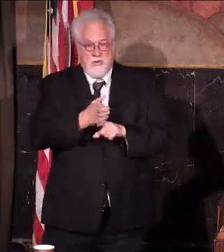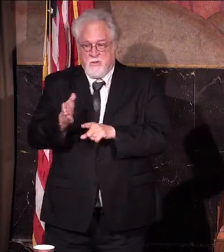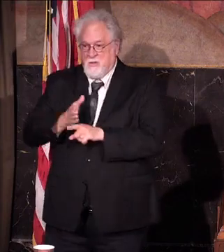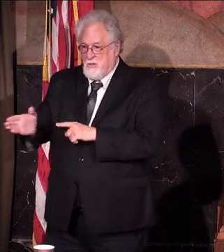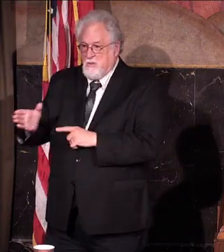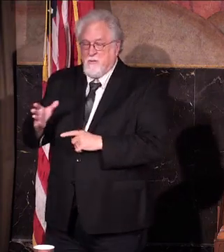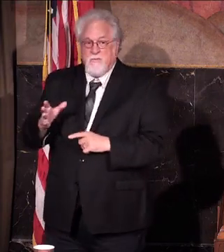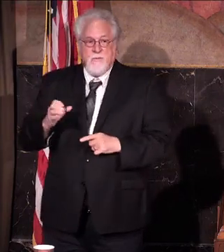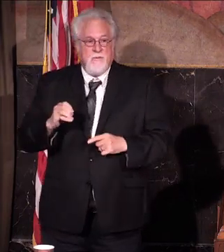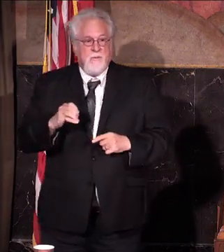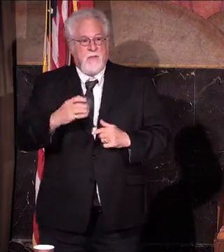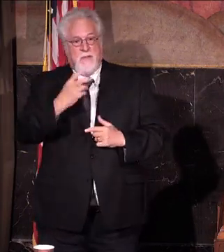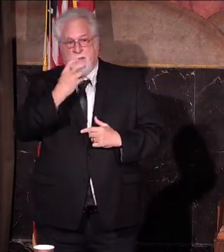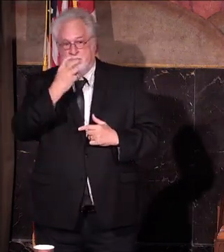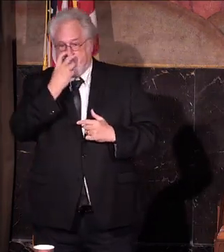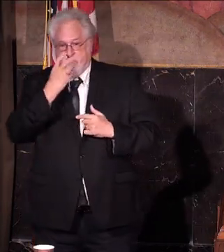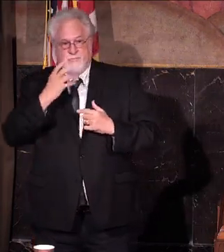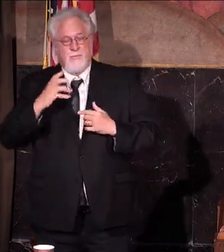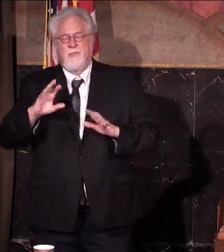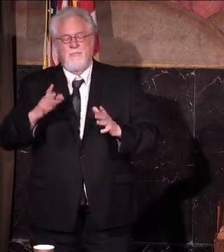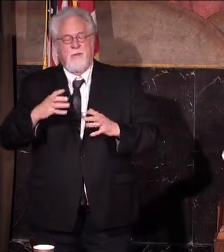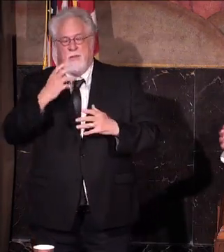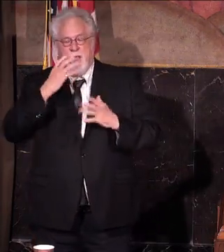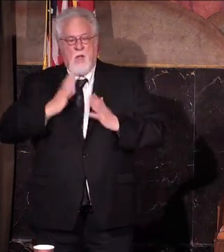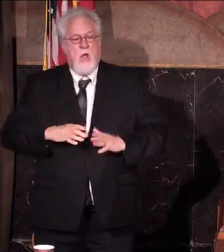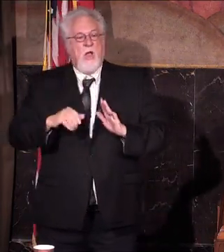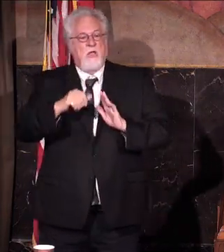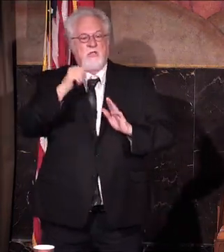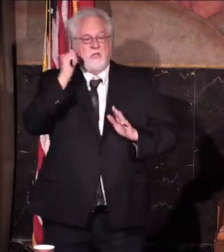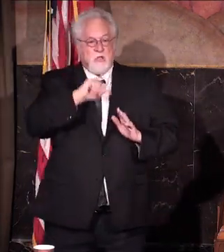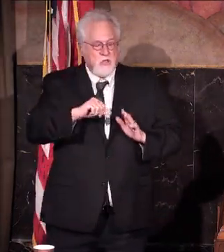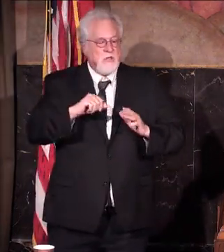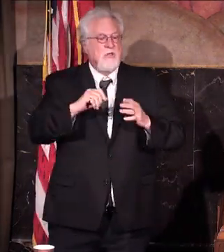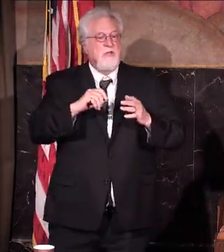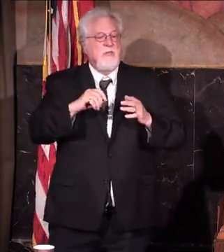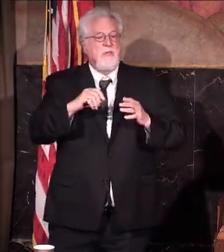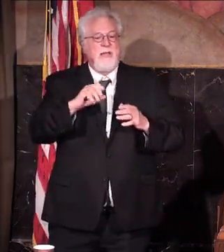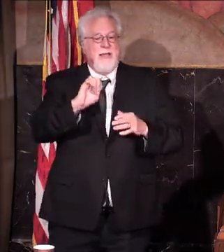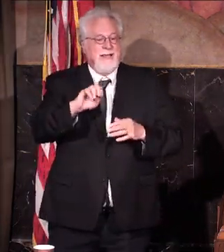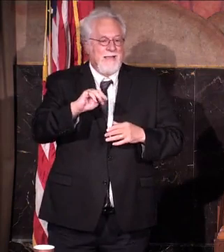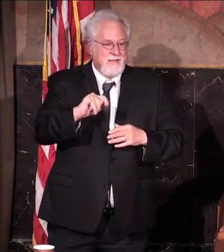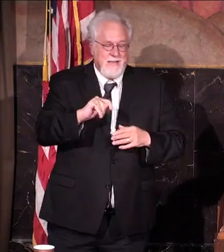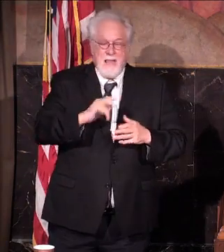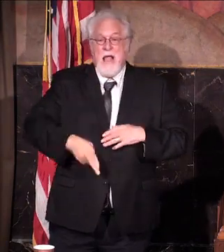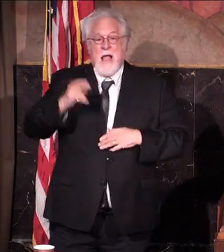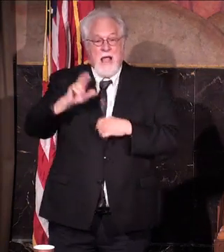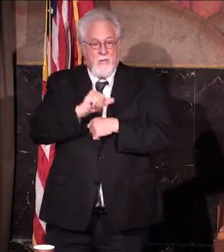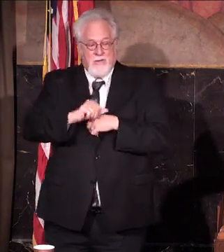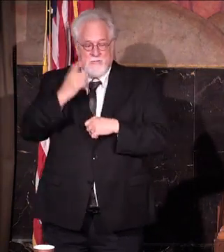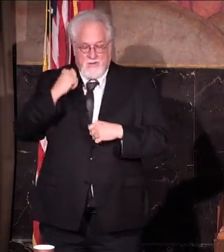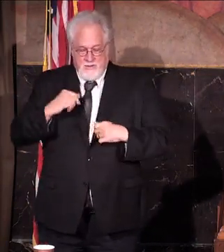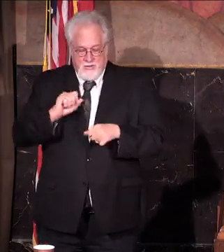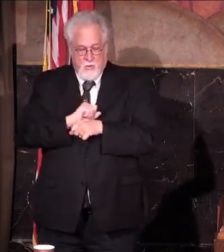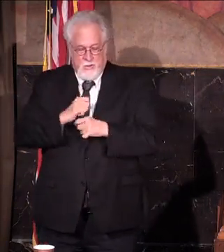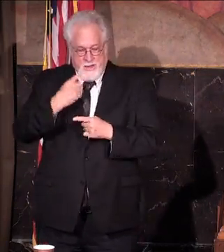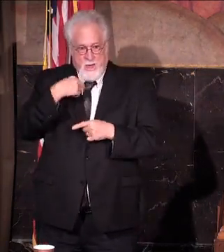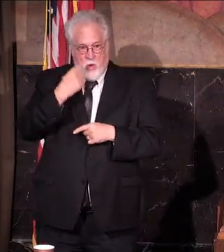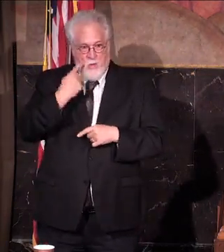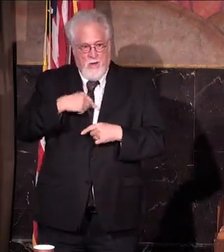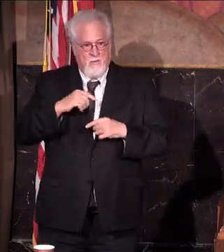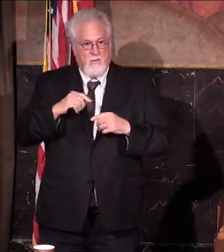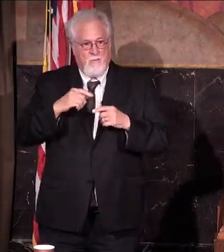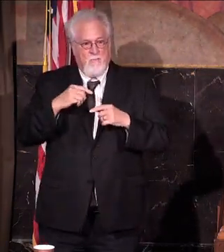An anesthesiologist, or oral surgeon, ENT doctor, those are all high risk because they're the ones that are working around the